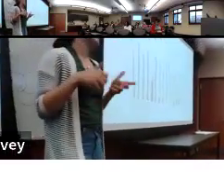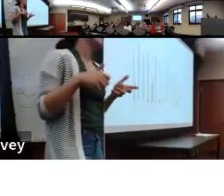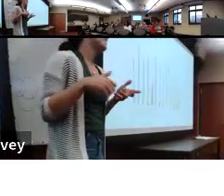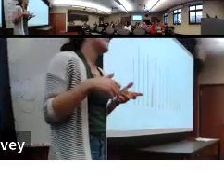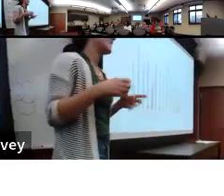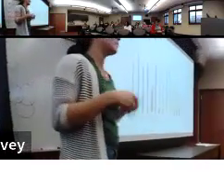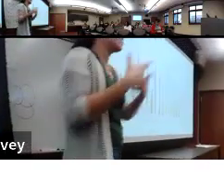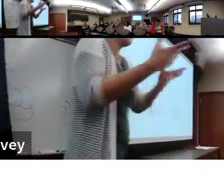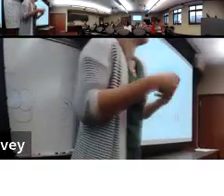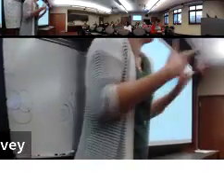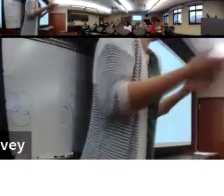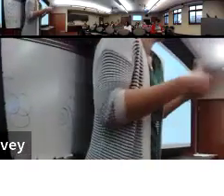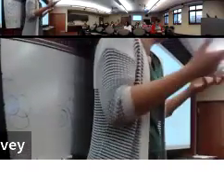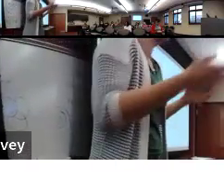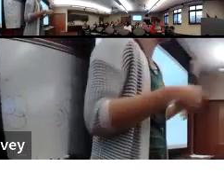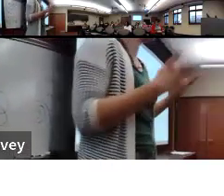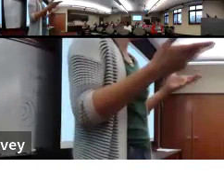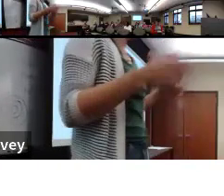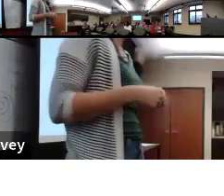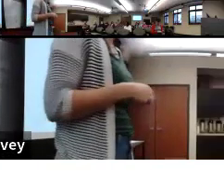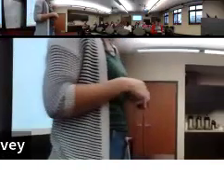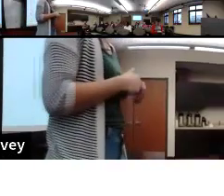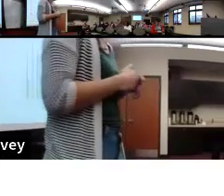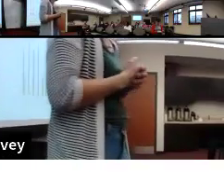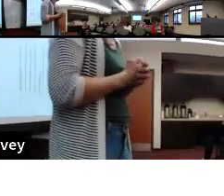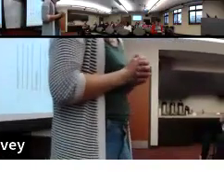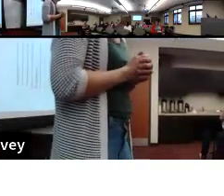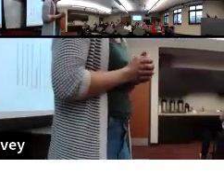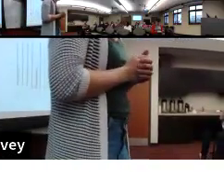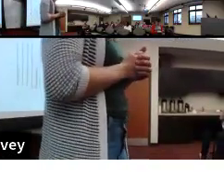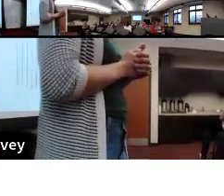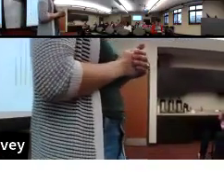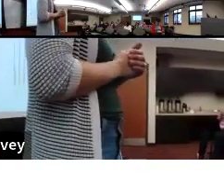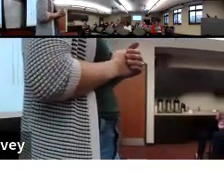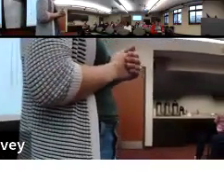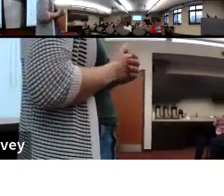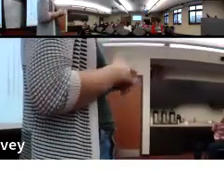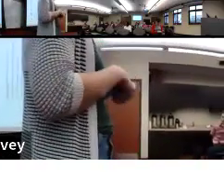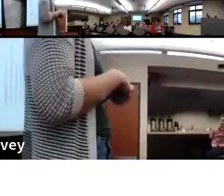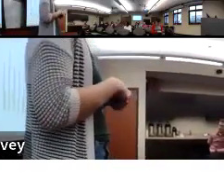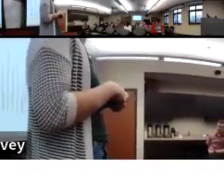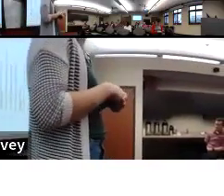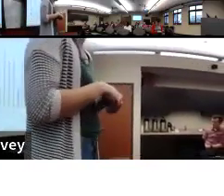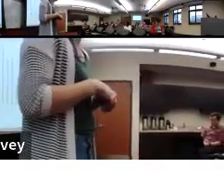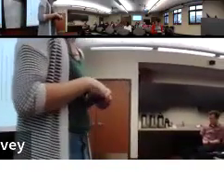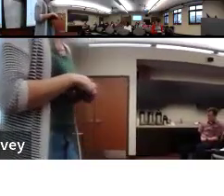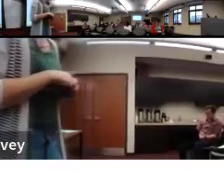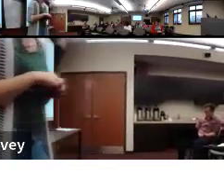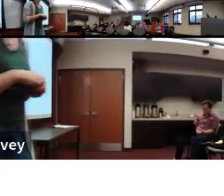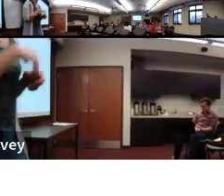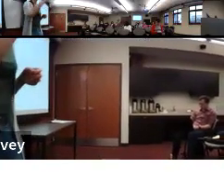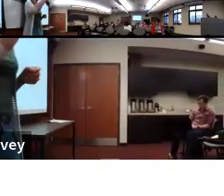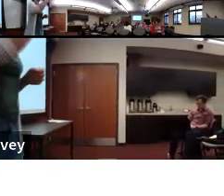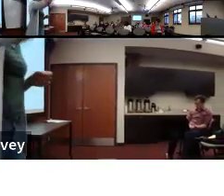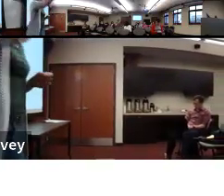perhaps personality, like how much outgoing are you willing to just go there? But that's, I'm speaking, I don't.